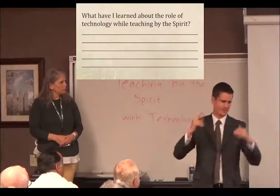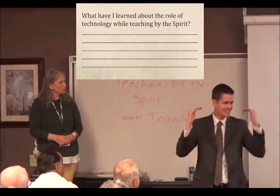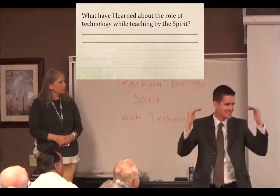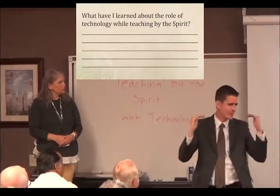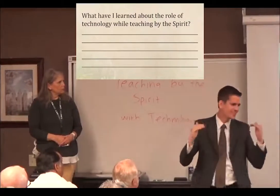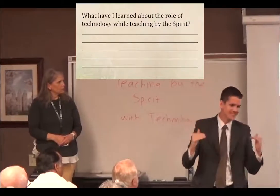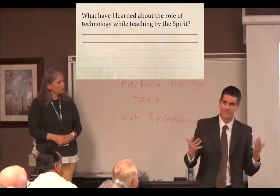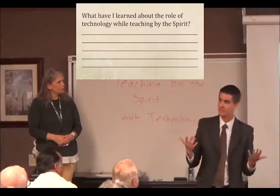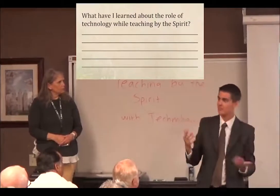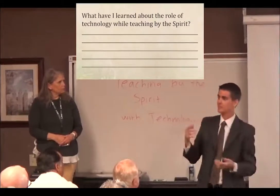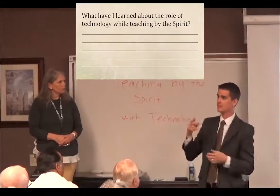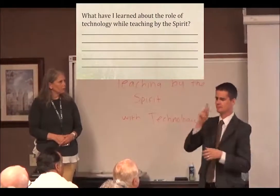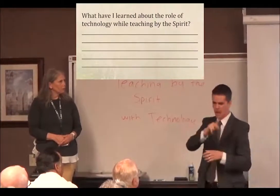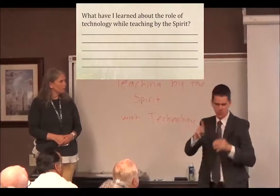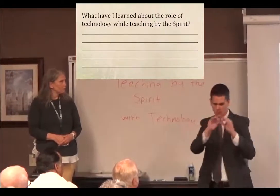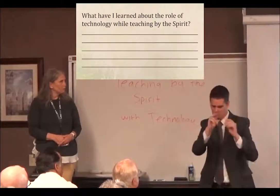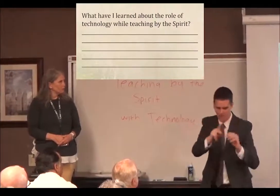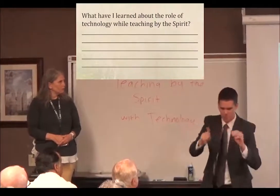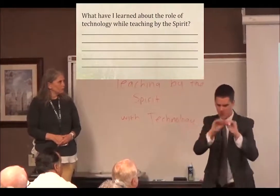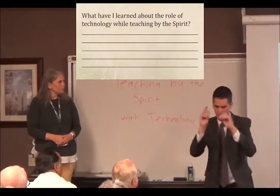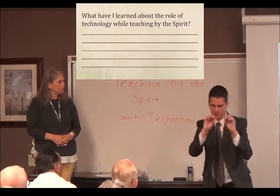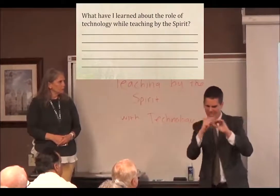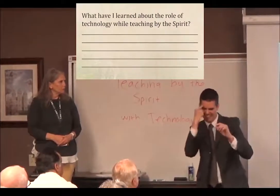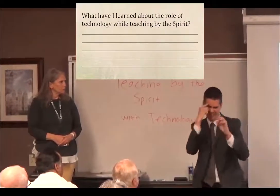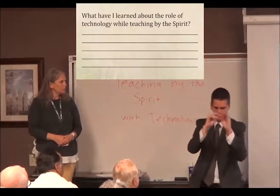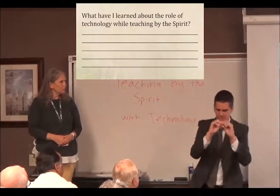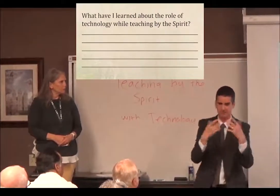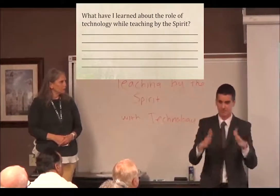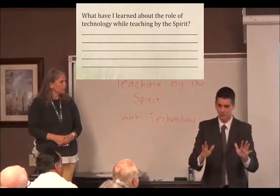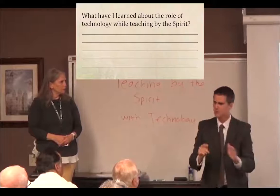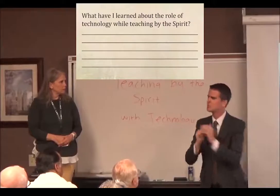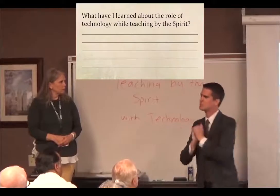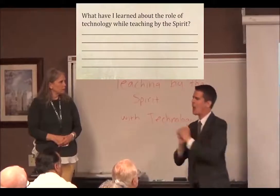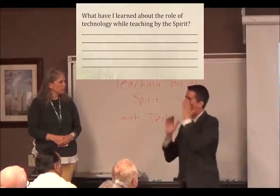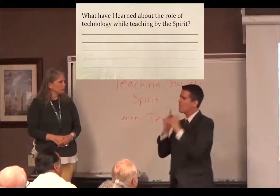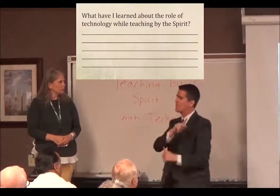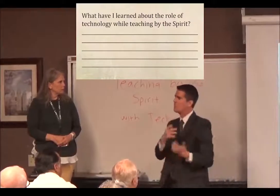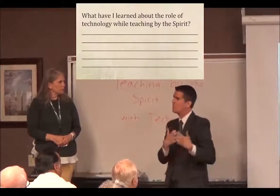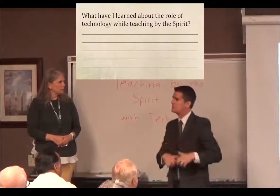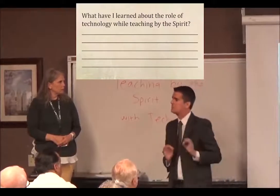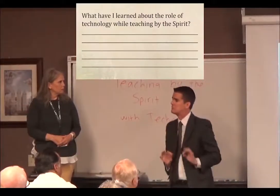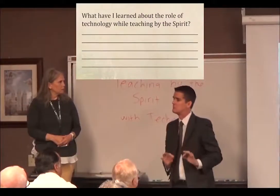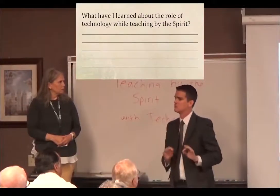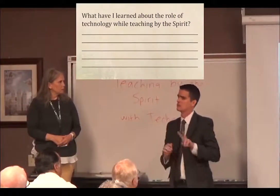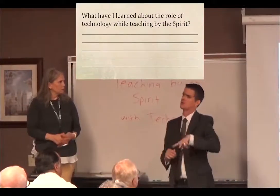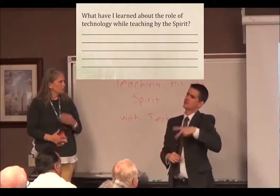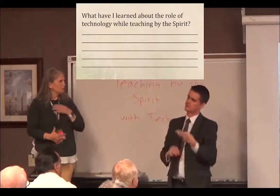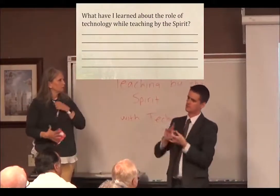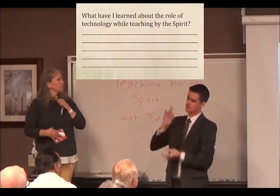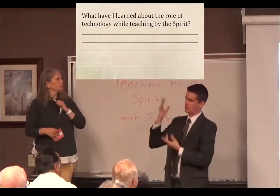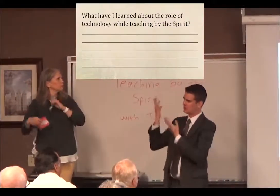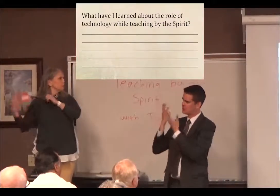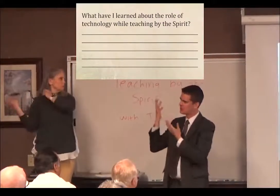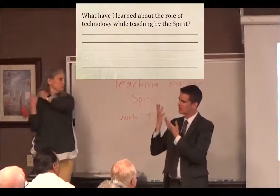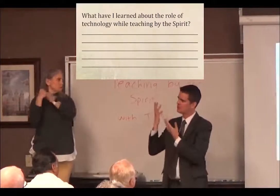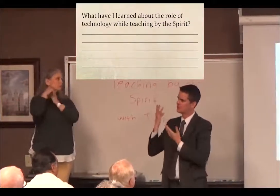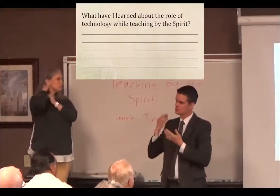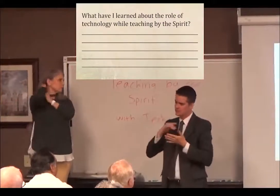Spirit, and then you set up your lesson, you don't do the PowerPoint first, get it set up, and then pray and hope that your PowerPoint's well.